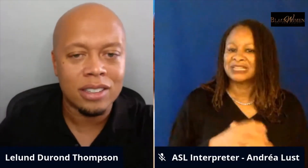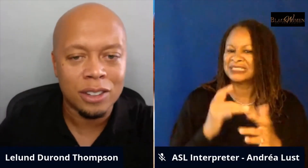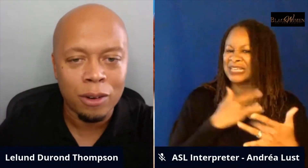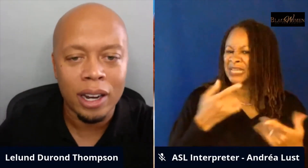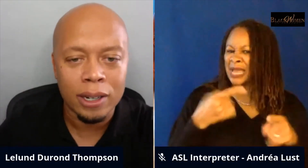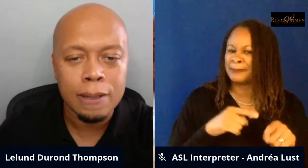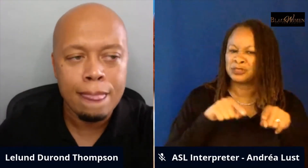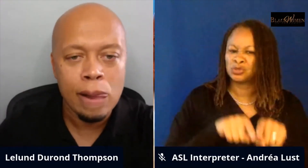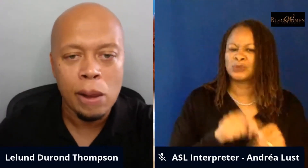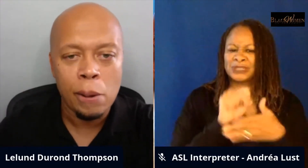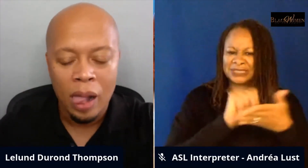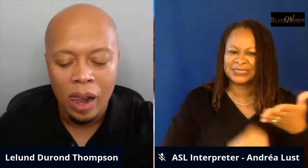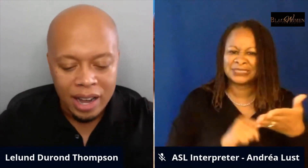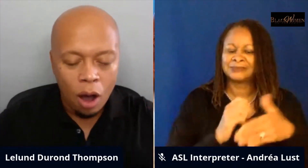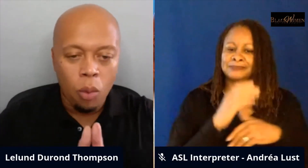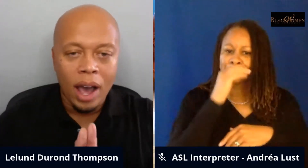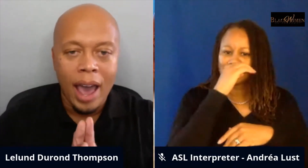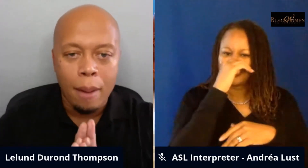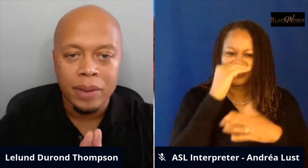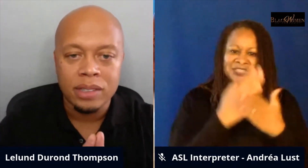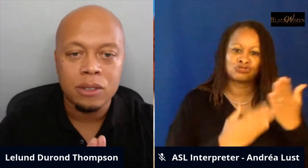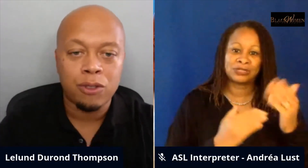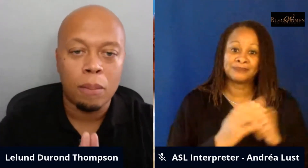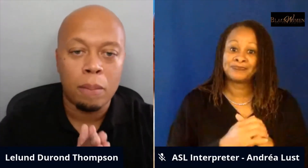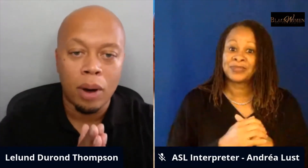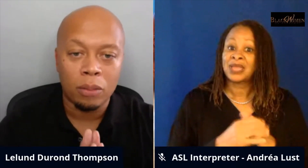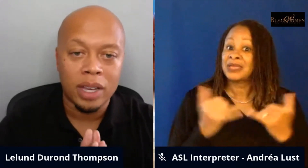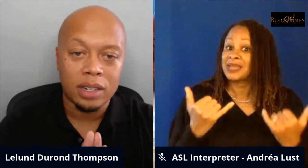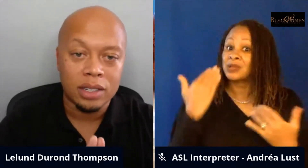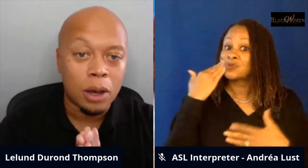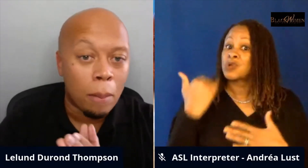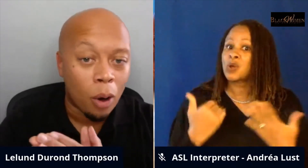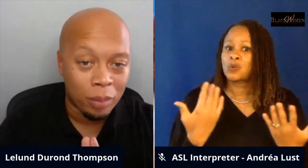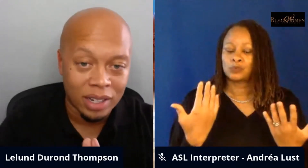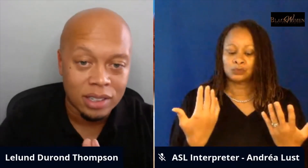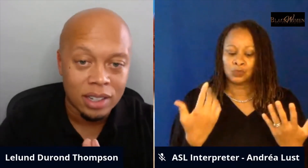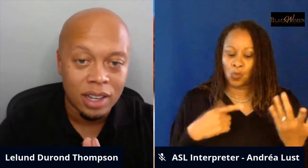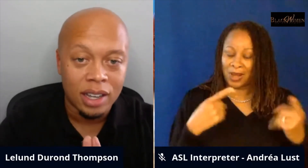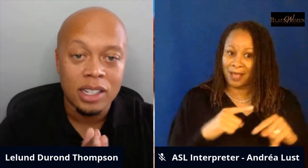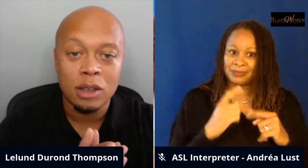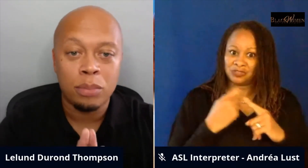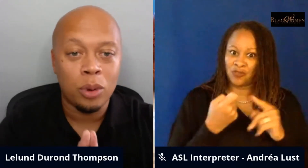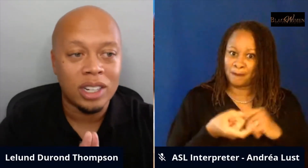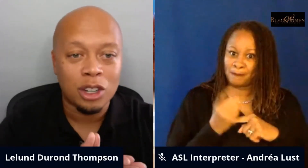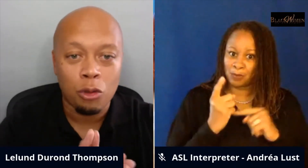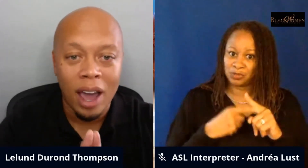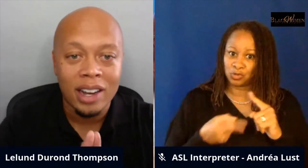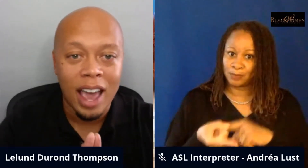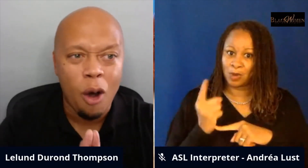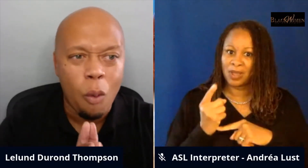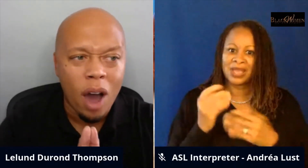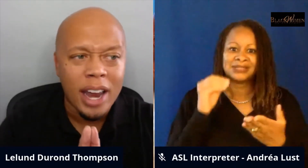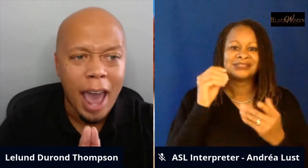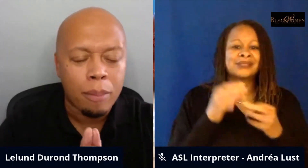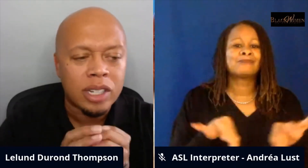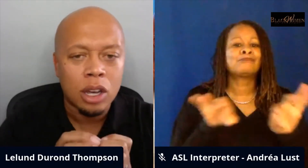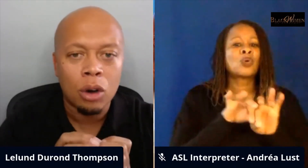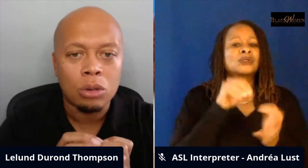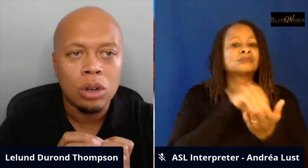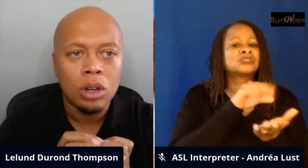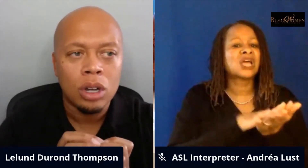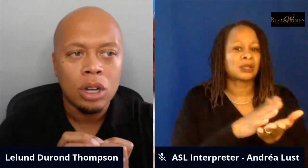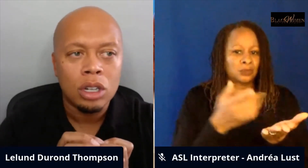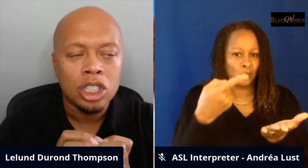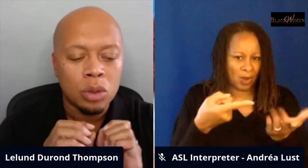this. Great. Now, what happens from moment to moment it's important to write down what happens.